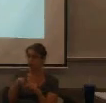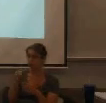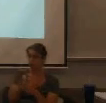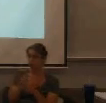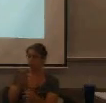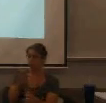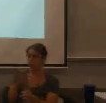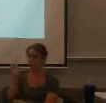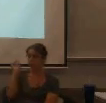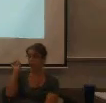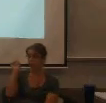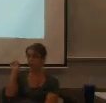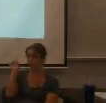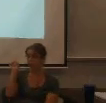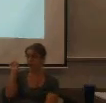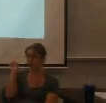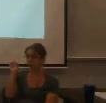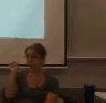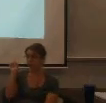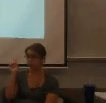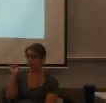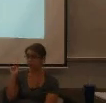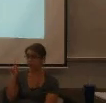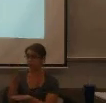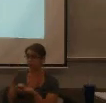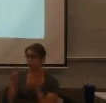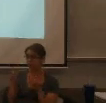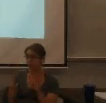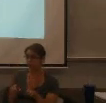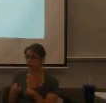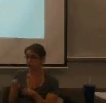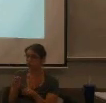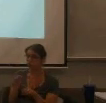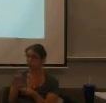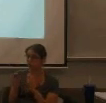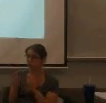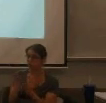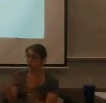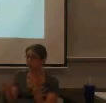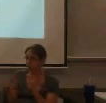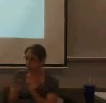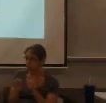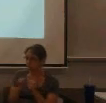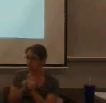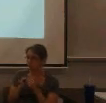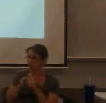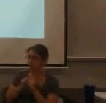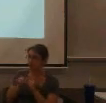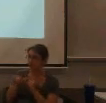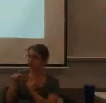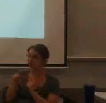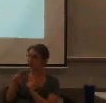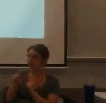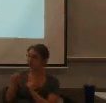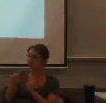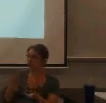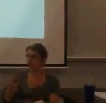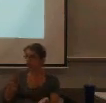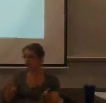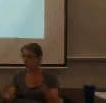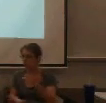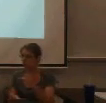just draw it out. It is so central to the way lakes stratify, freeze, turn